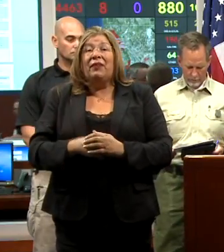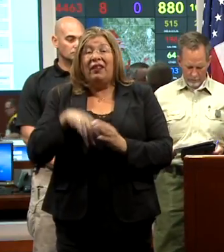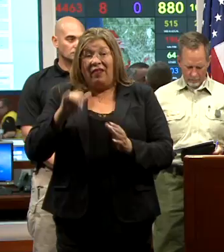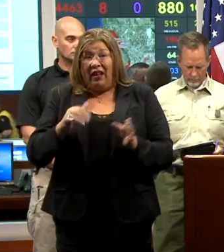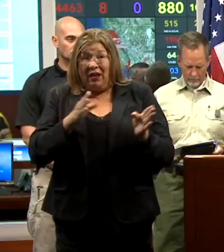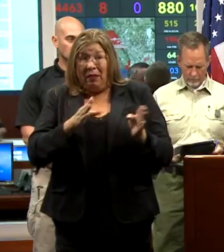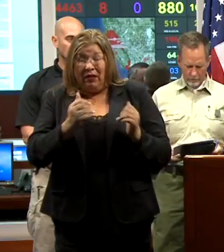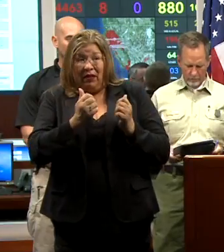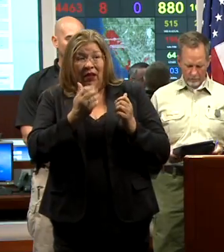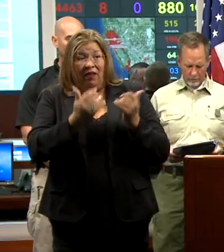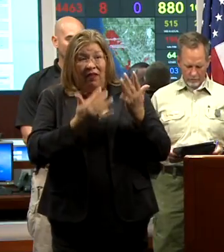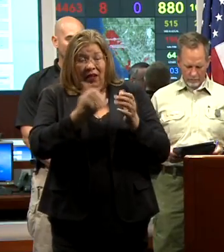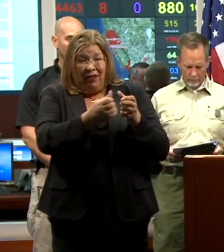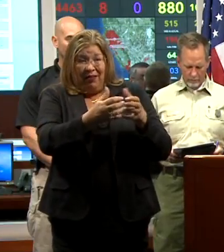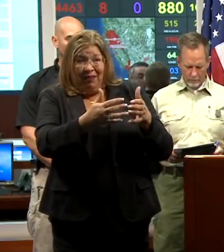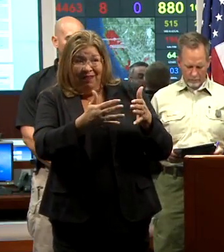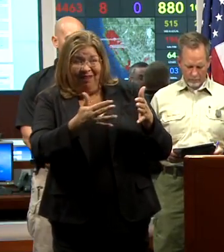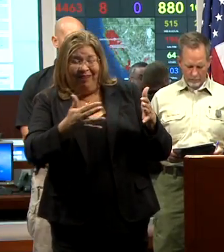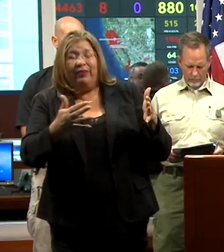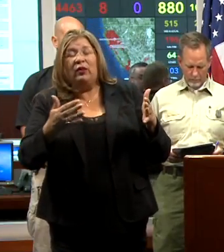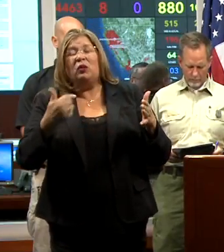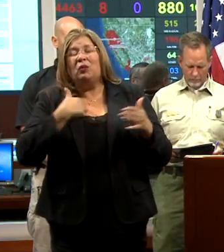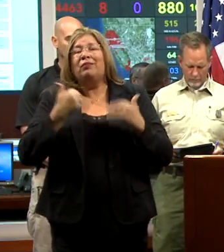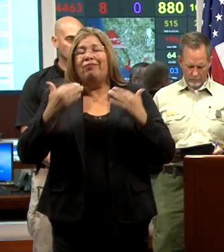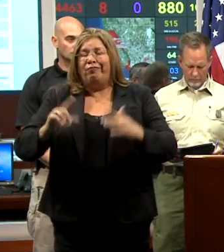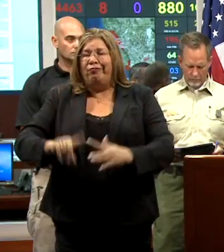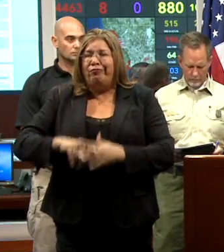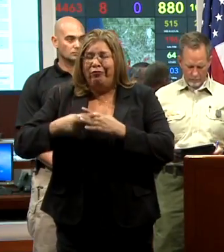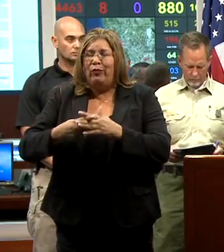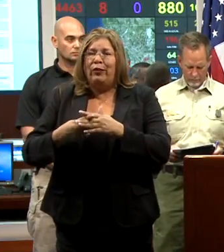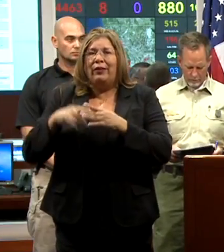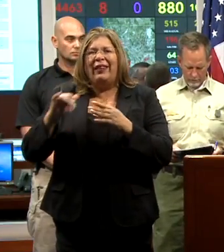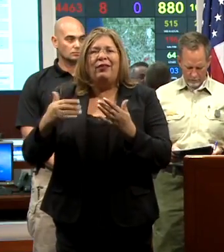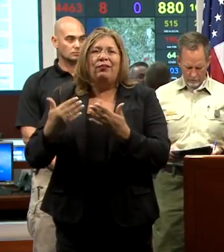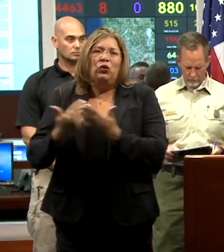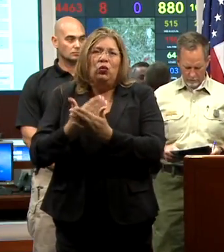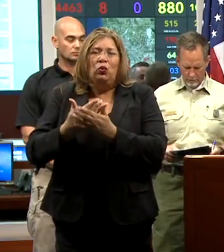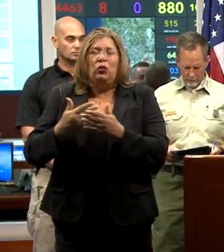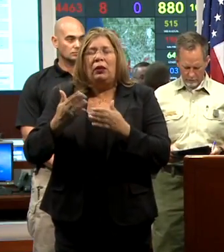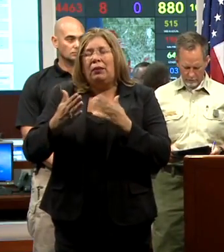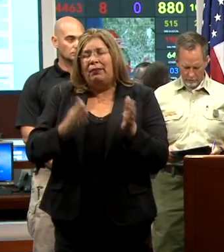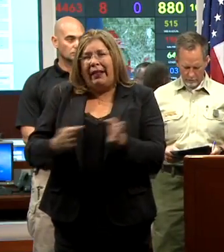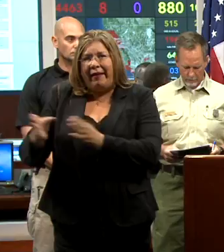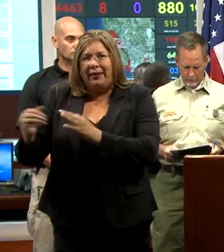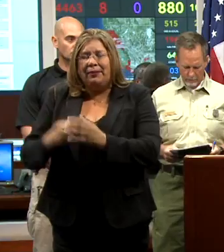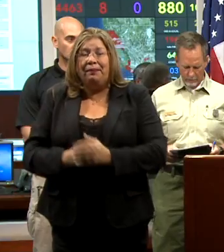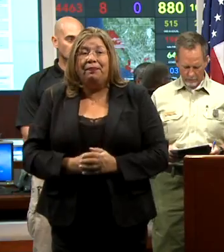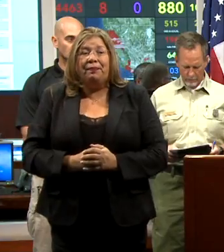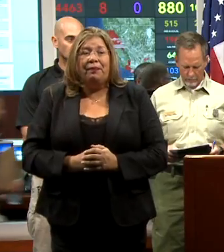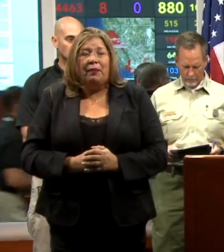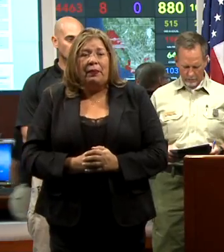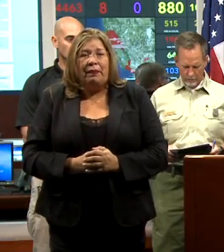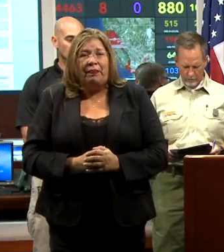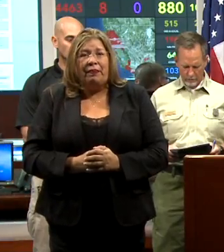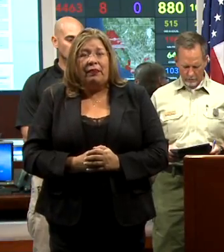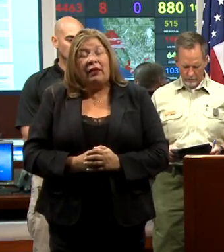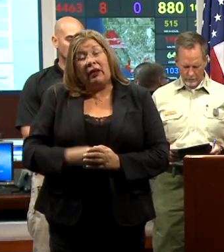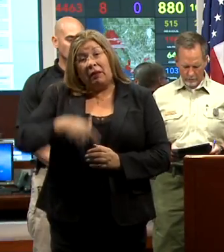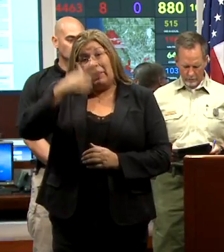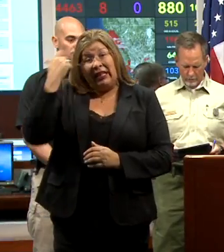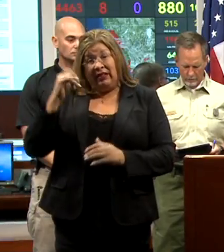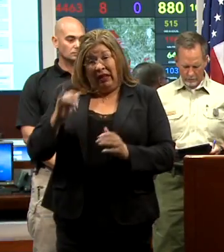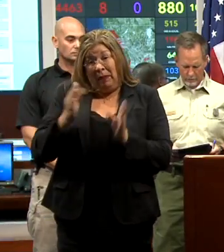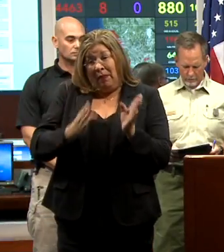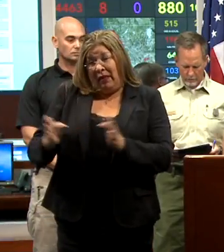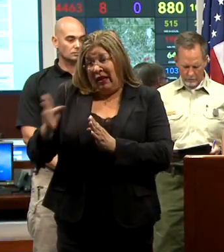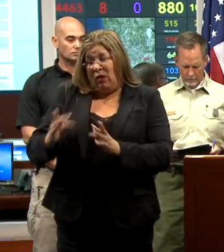activated as conditions presented themselves. I can say because of that plan being in place